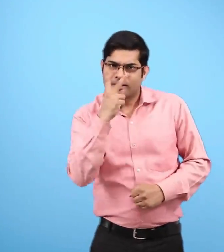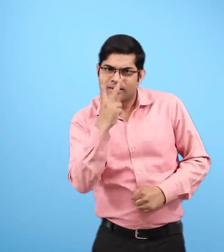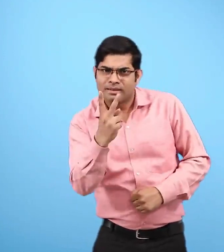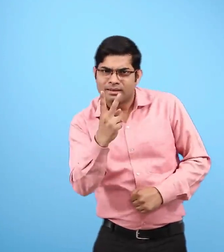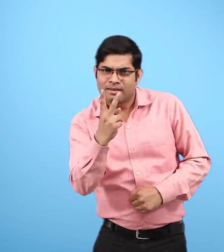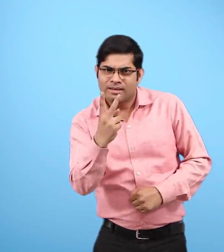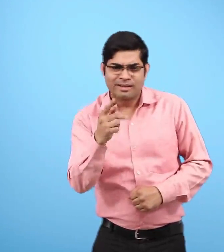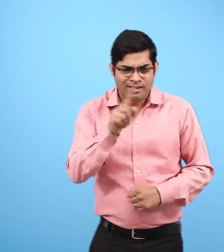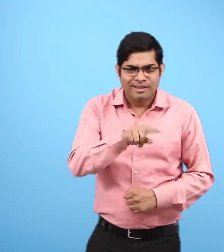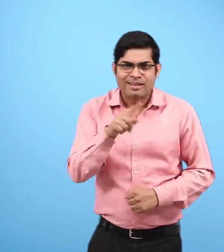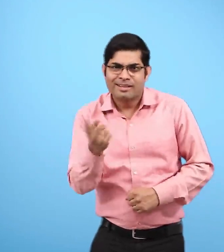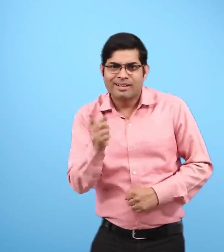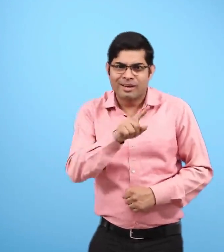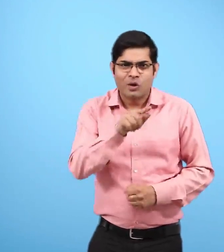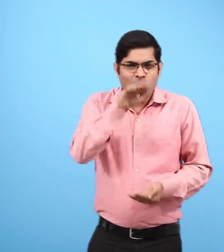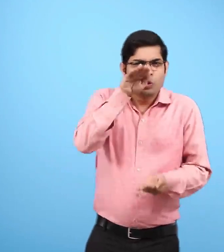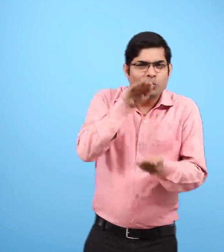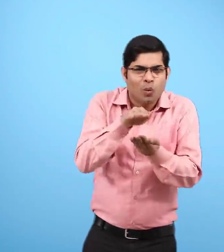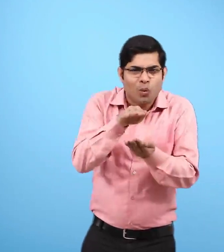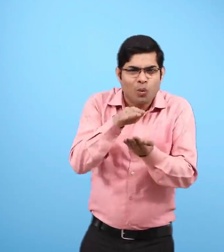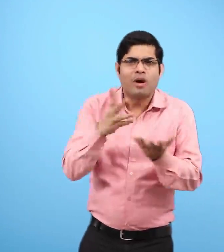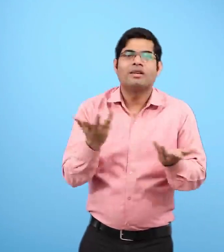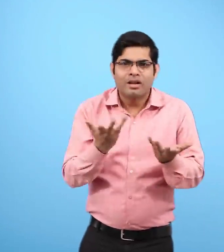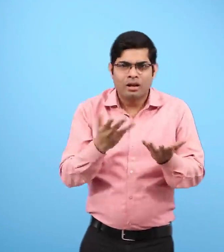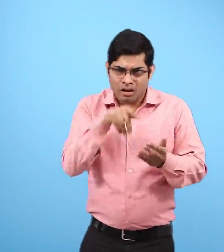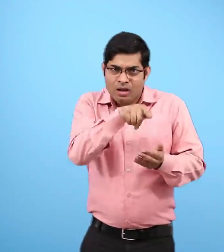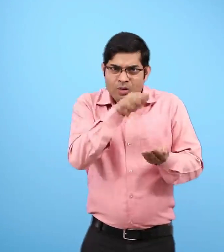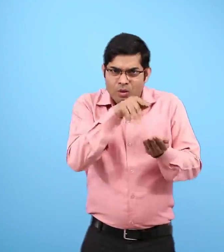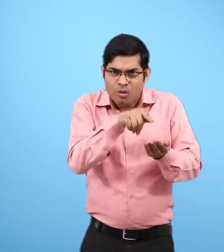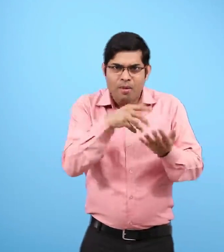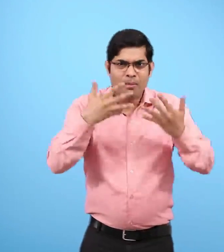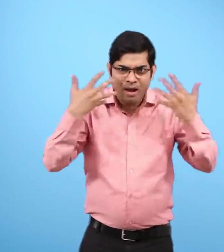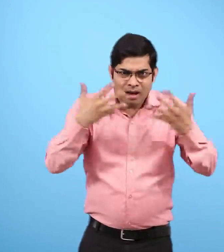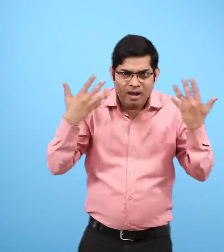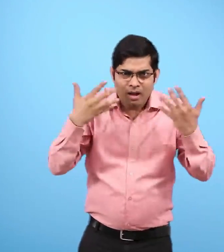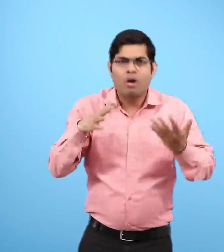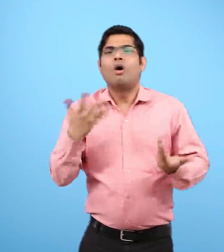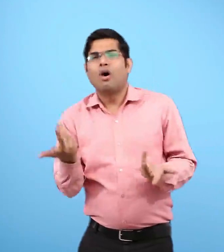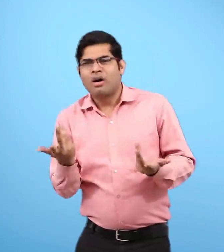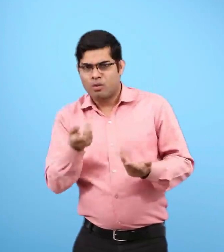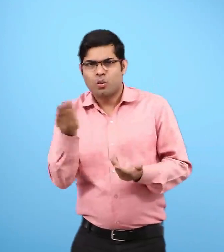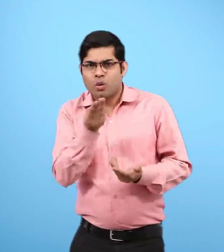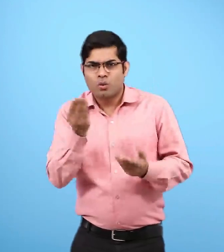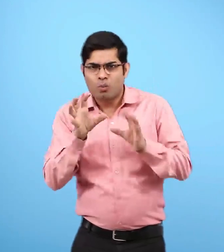You have to tell which one is shorter, the cat or the